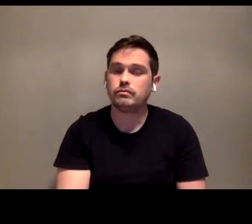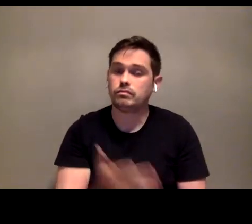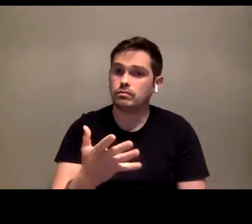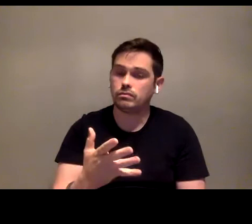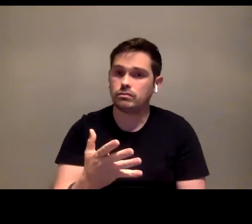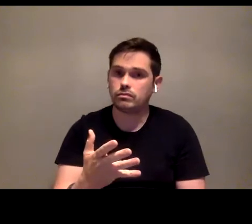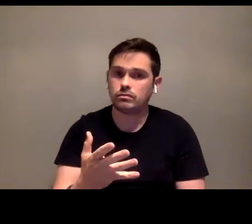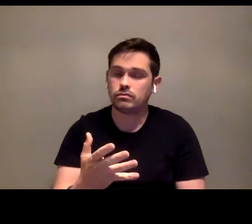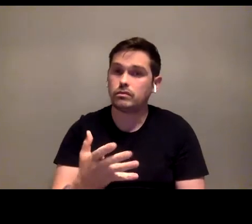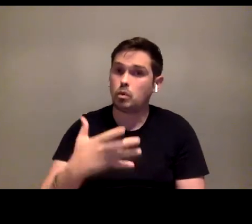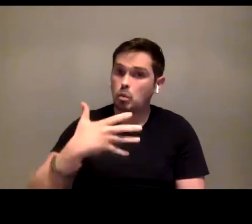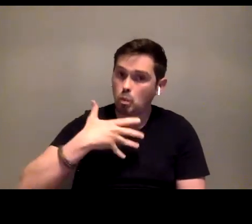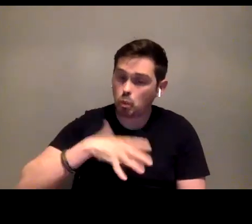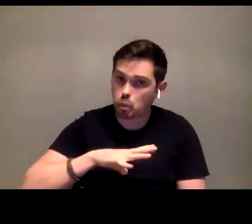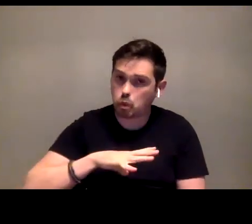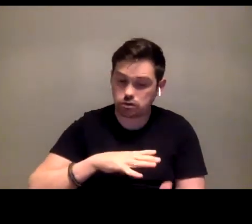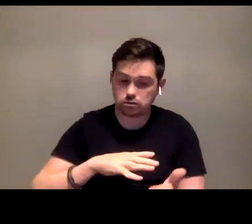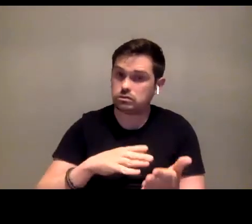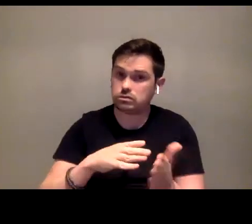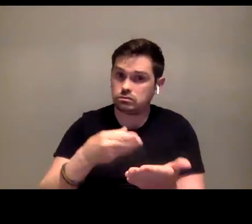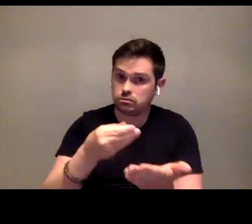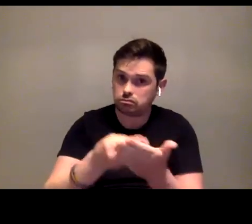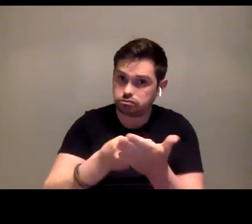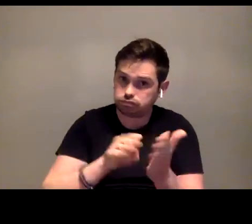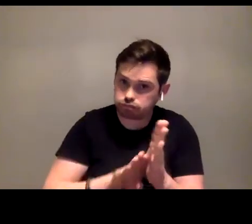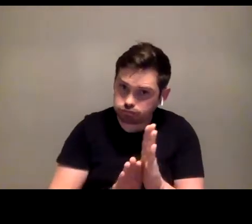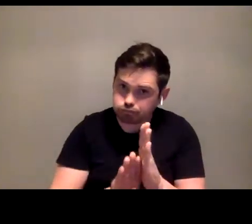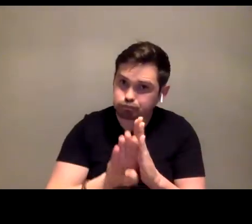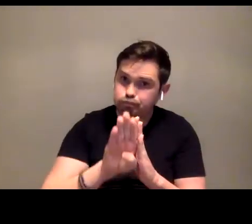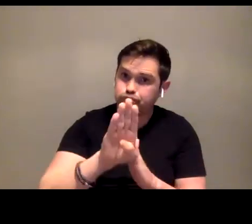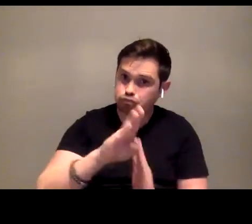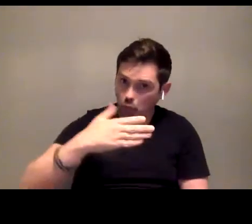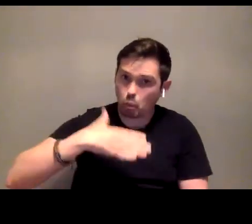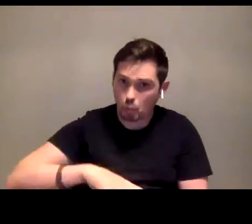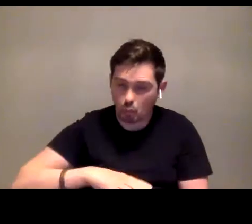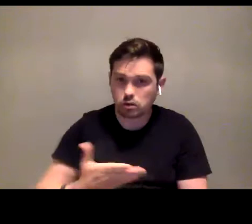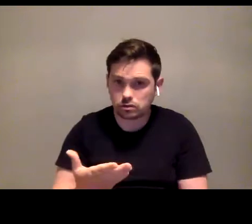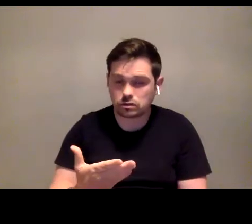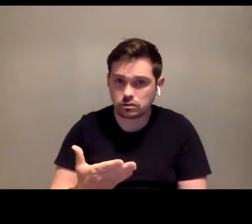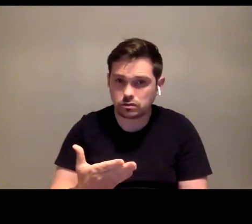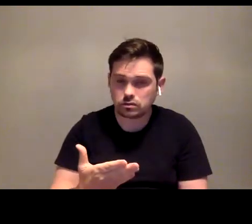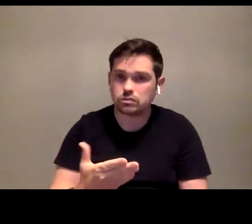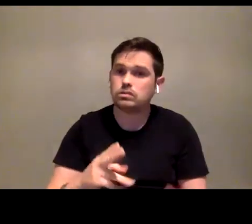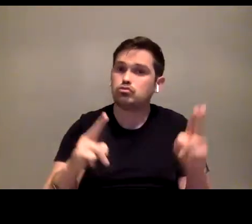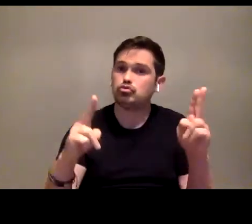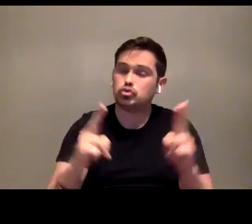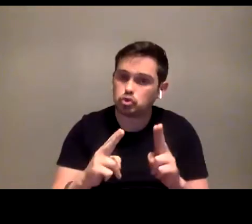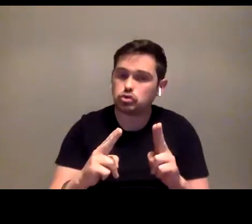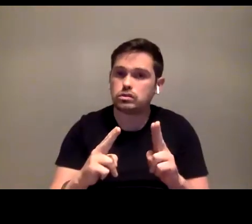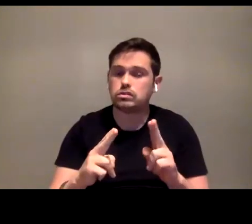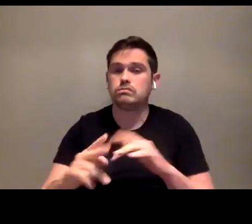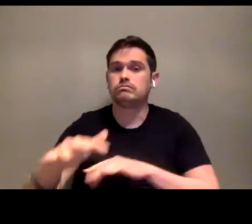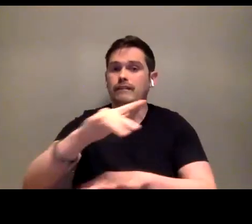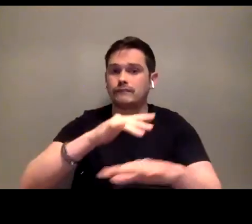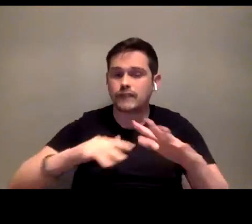if we want a kind of recovery that is jobs rich, addresses real need and reduces environmental impacts, investment